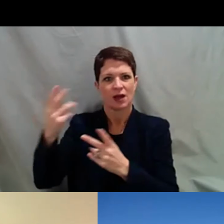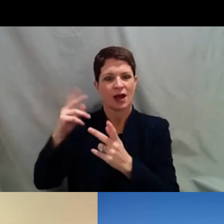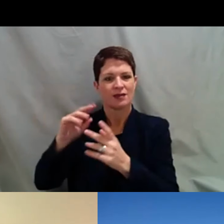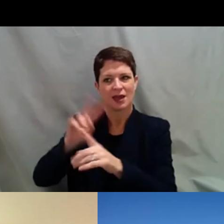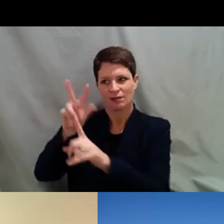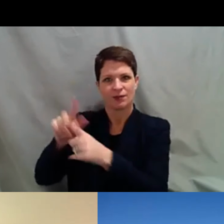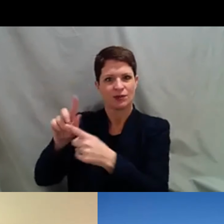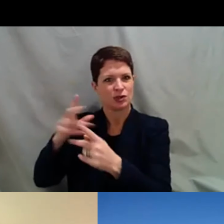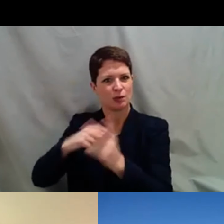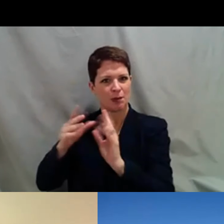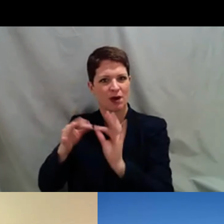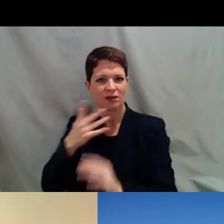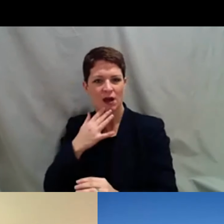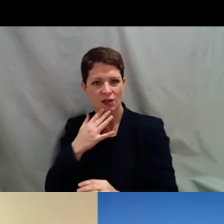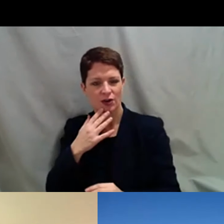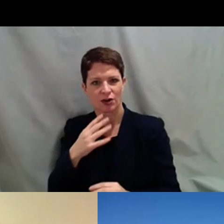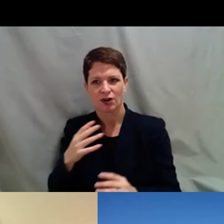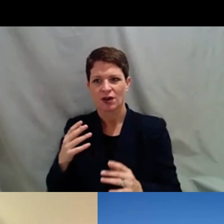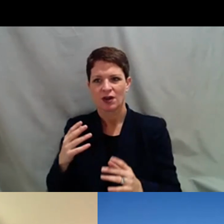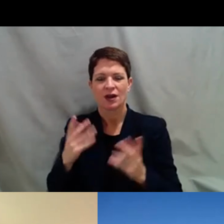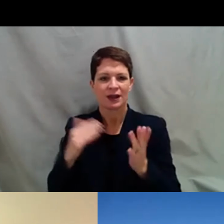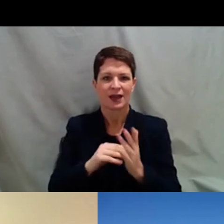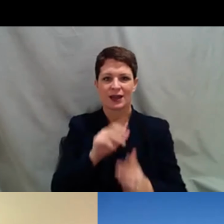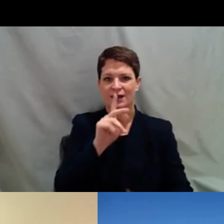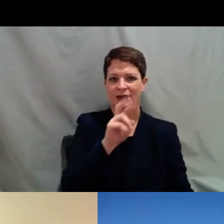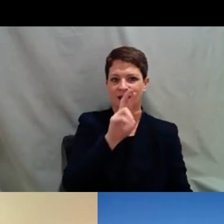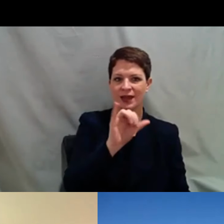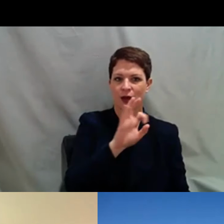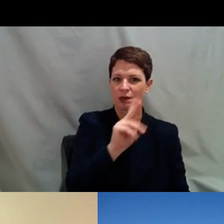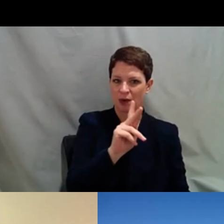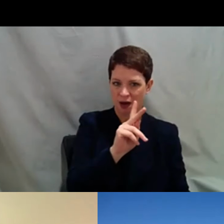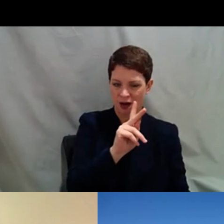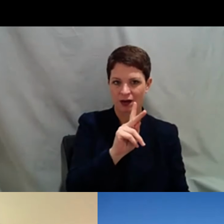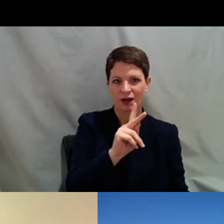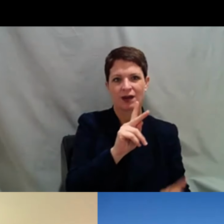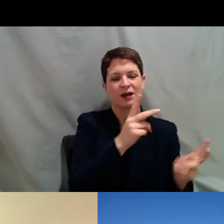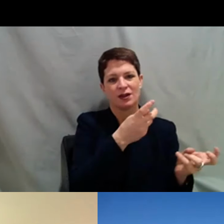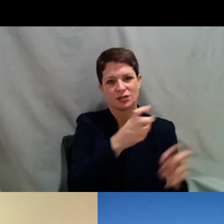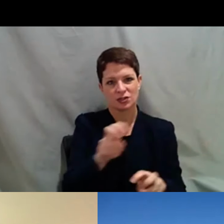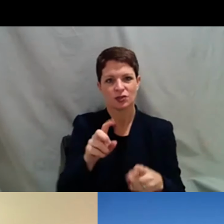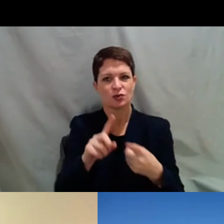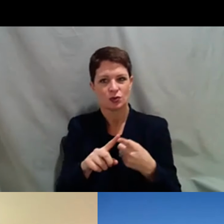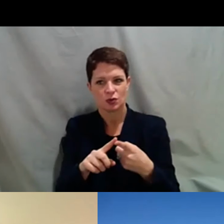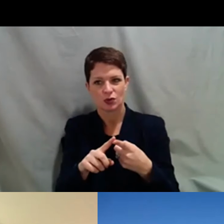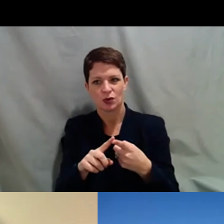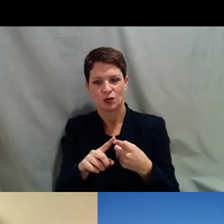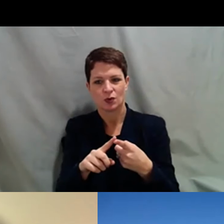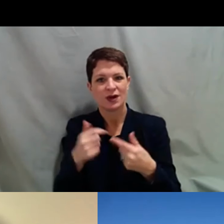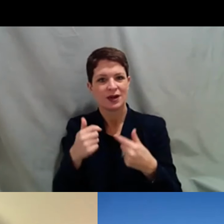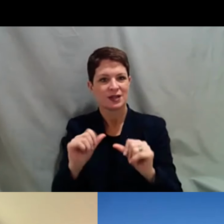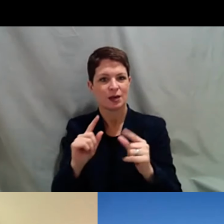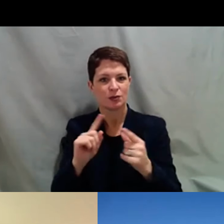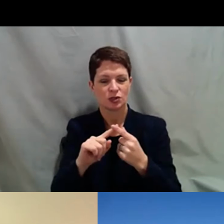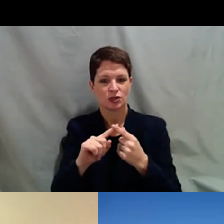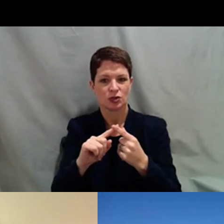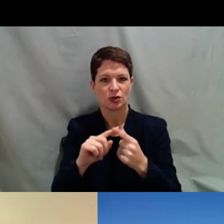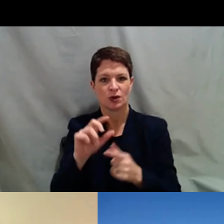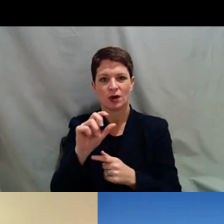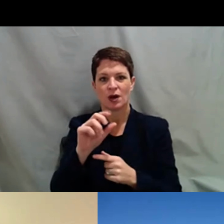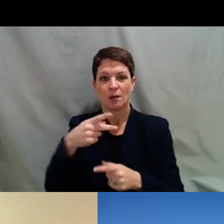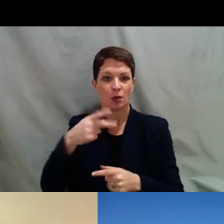color. So we see eugenics moving from Carrie Buck, right, to moving to say attempts to sterilize the women of